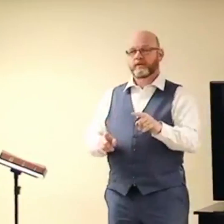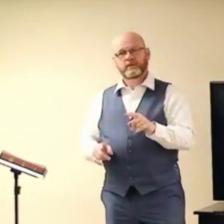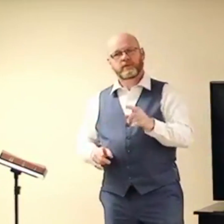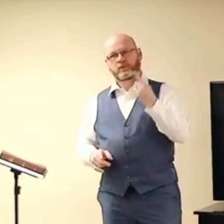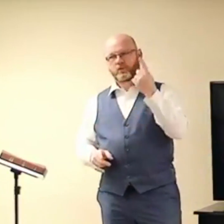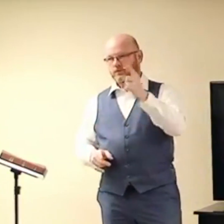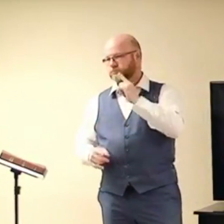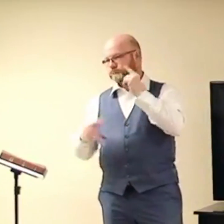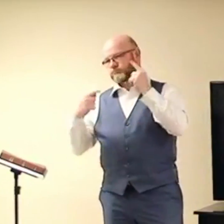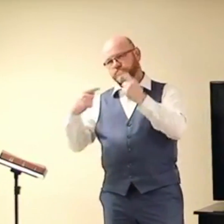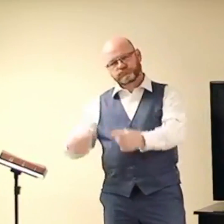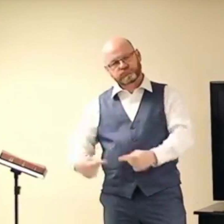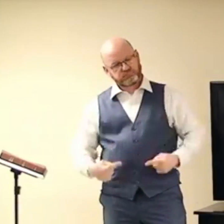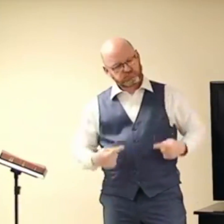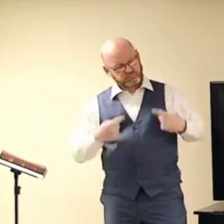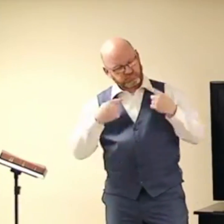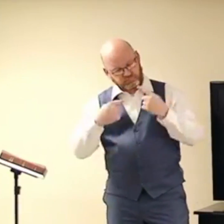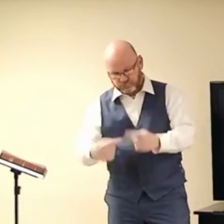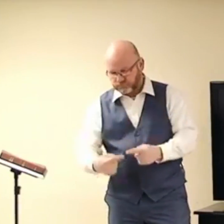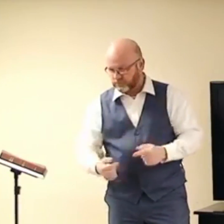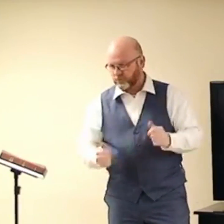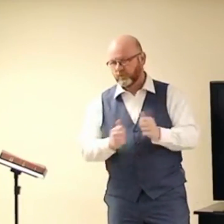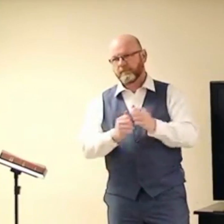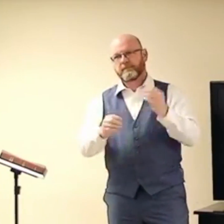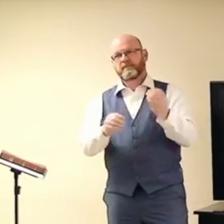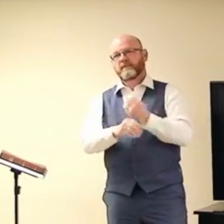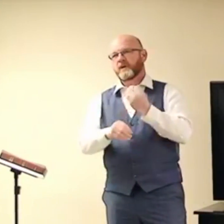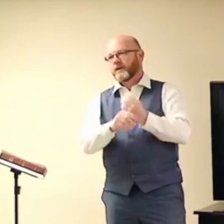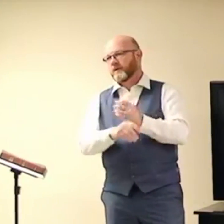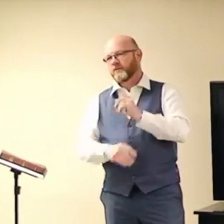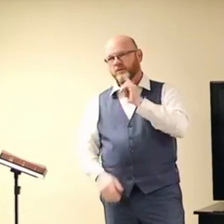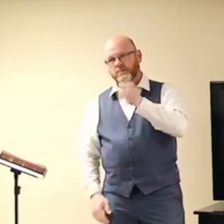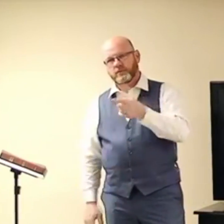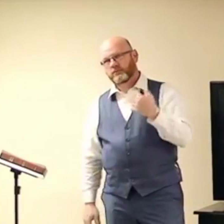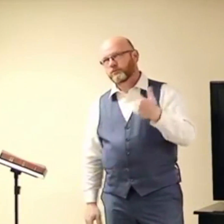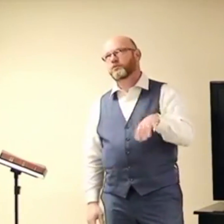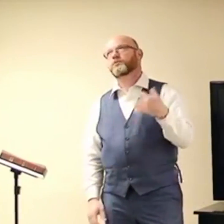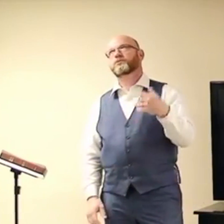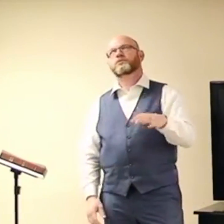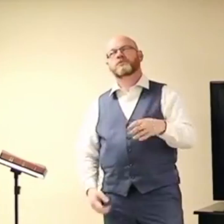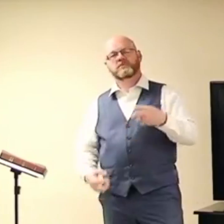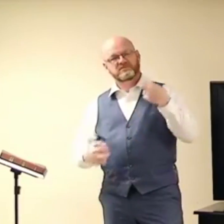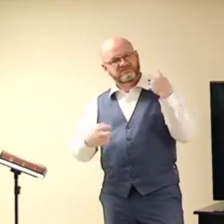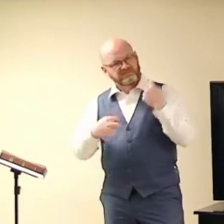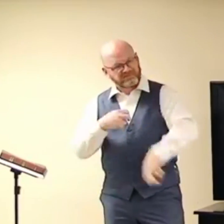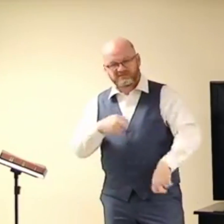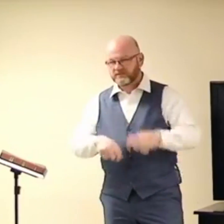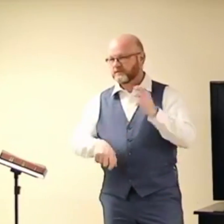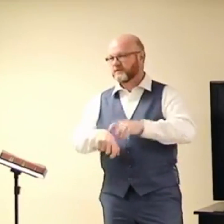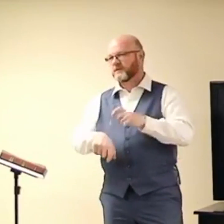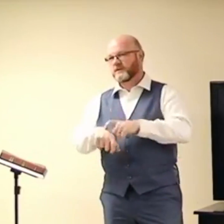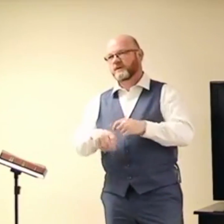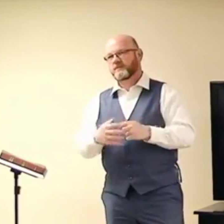one, but one of my children really struggles with math. It's really